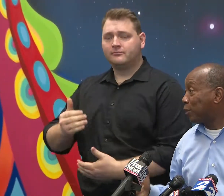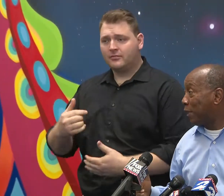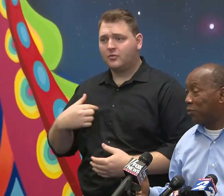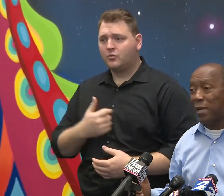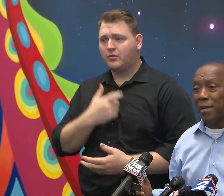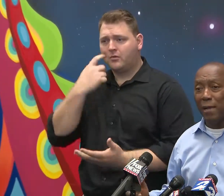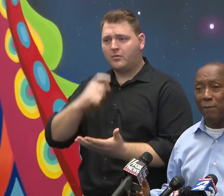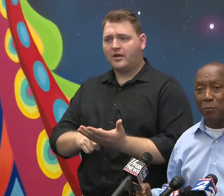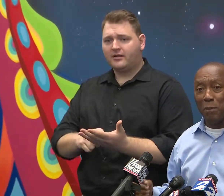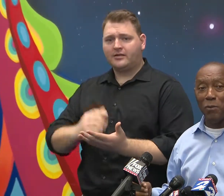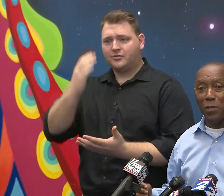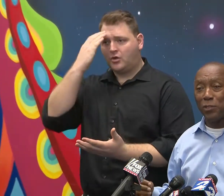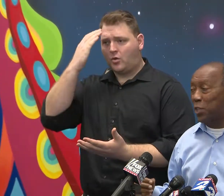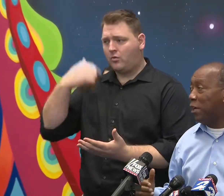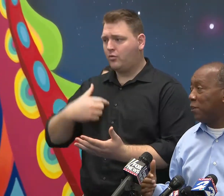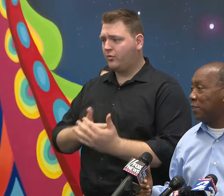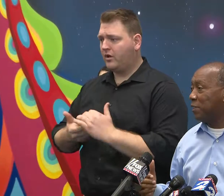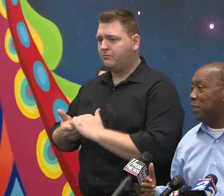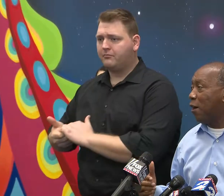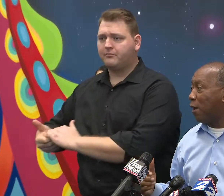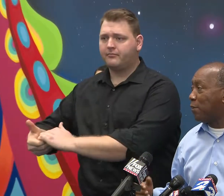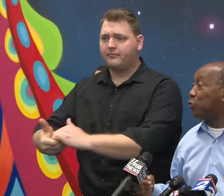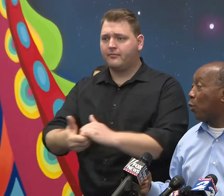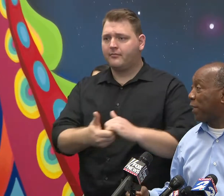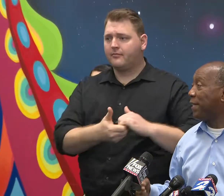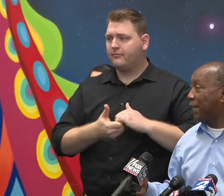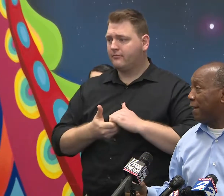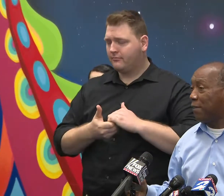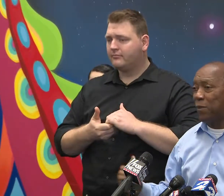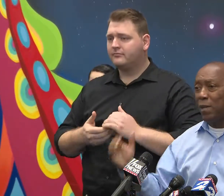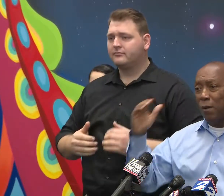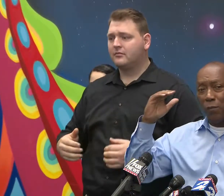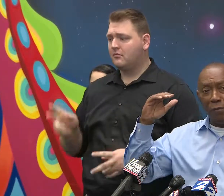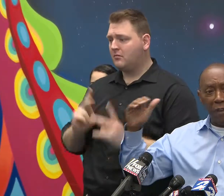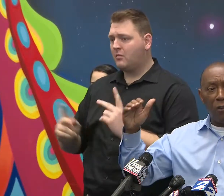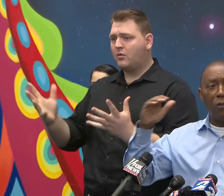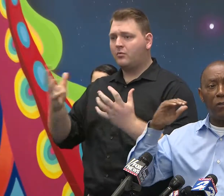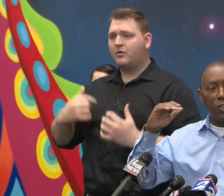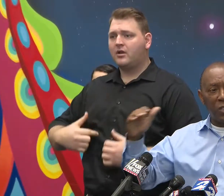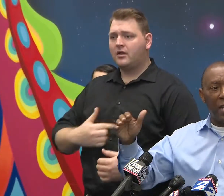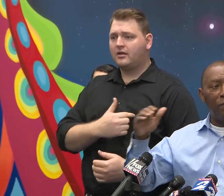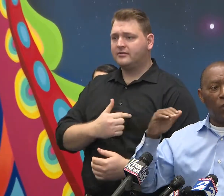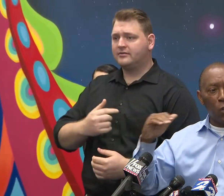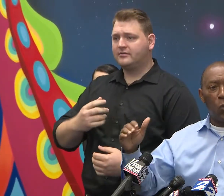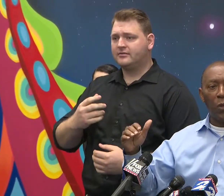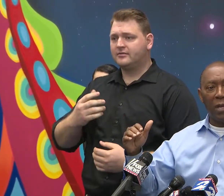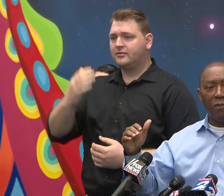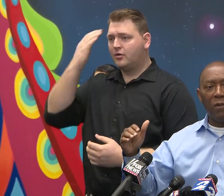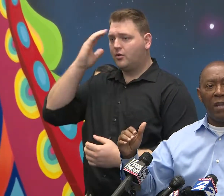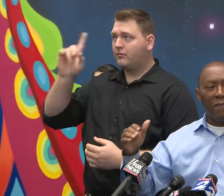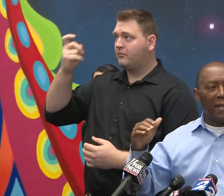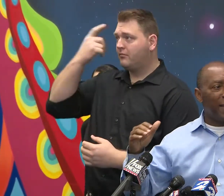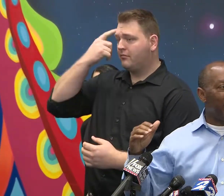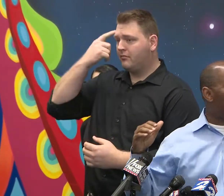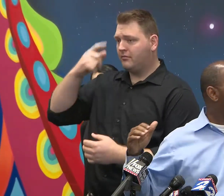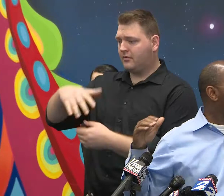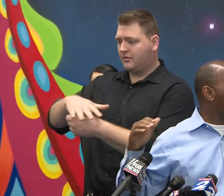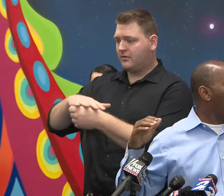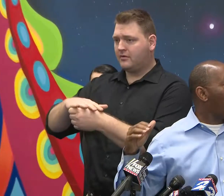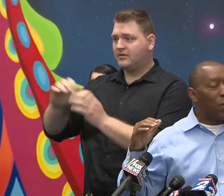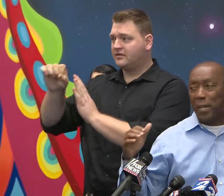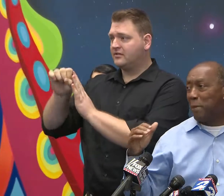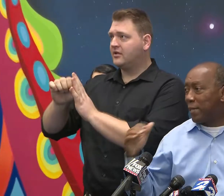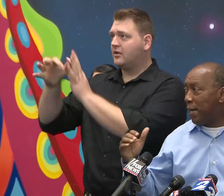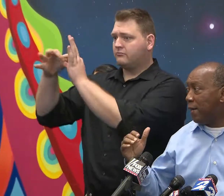this process. And the people want to see all of us working together on the federal, the state, the local level. That dialogue